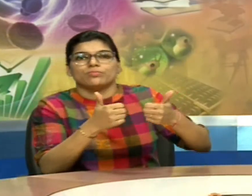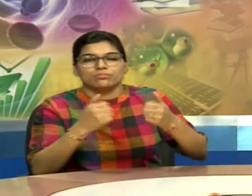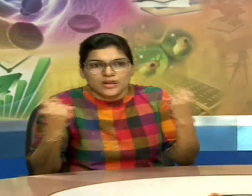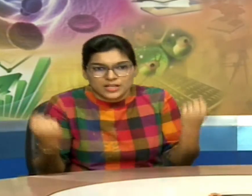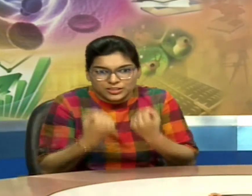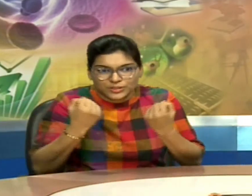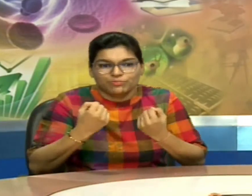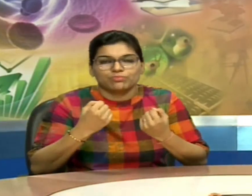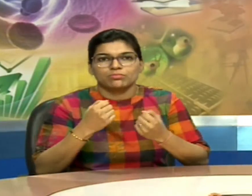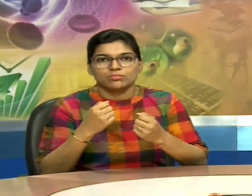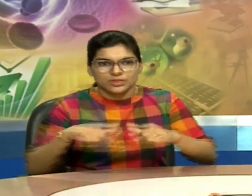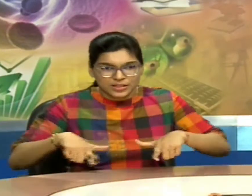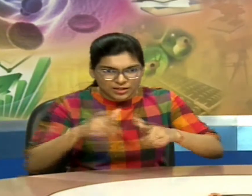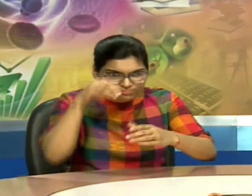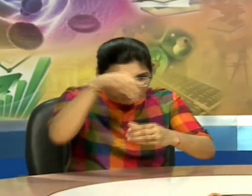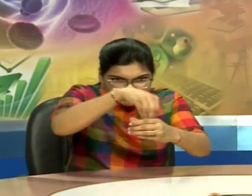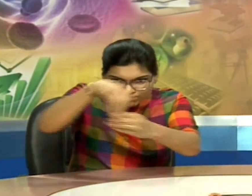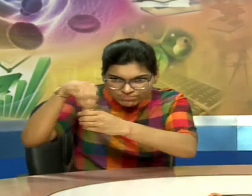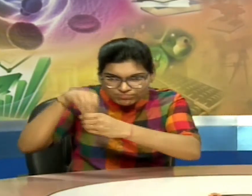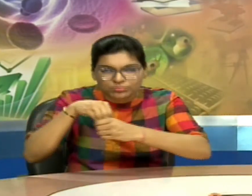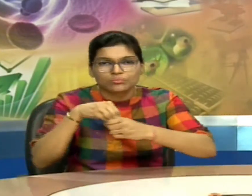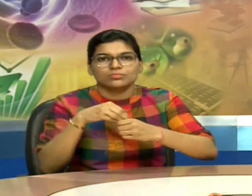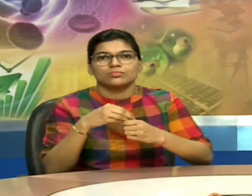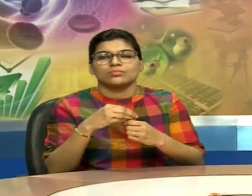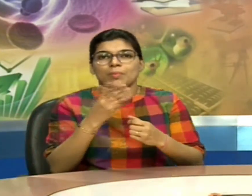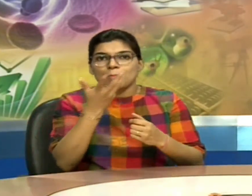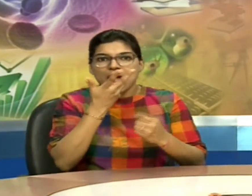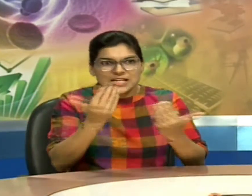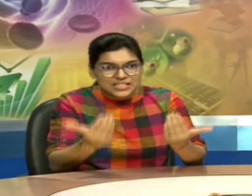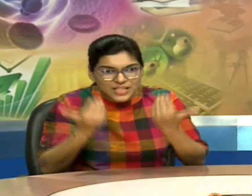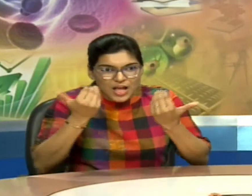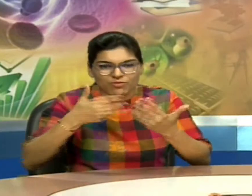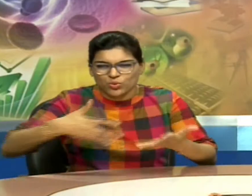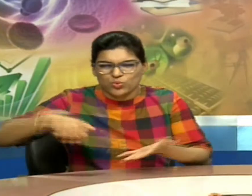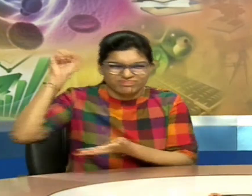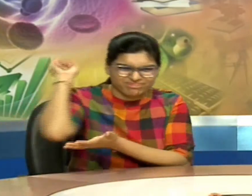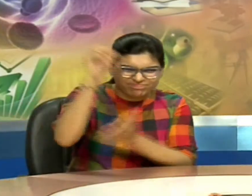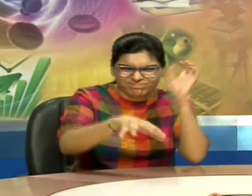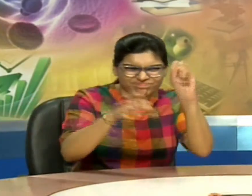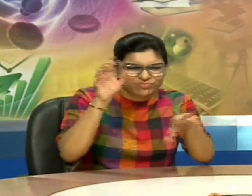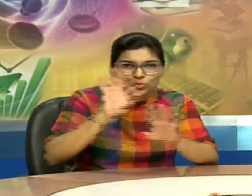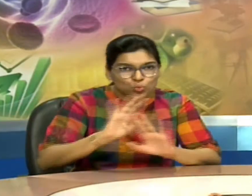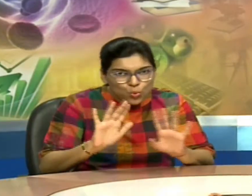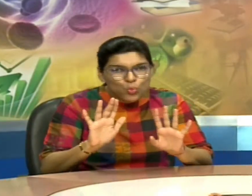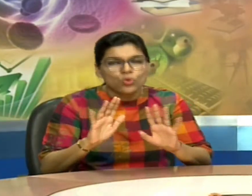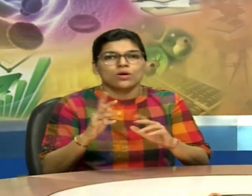and it was celebrated from that year continuously on 5th June.